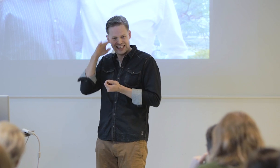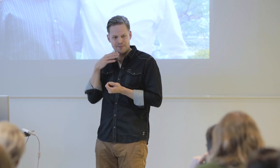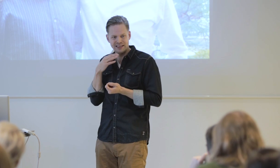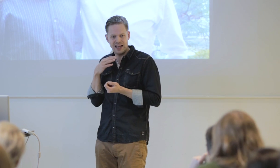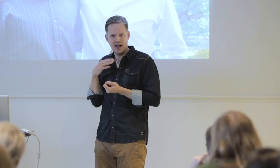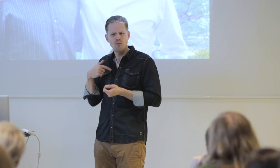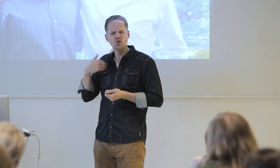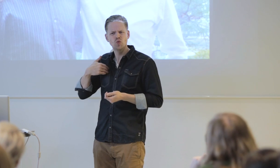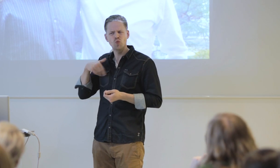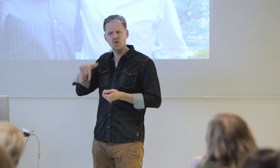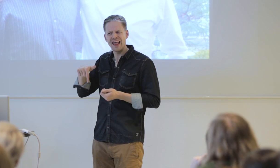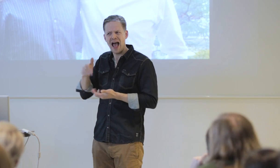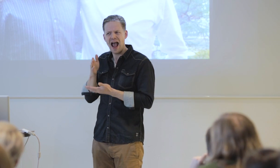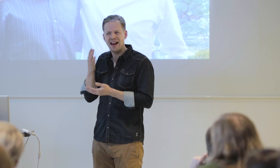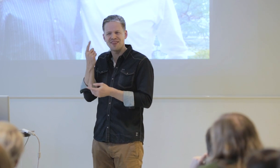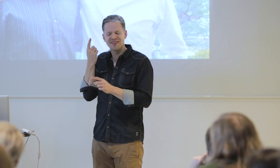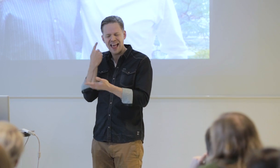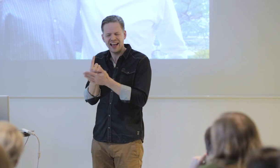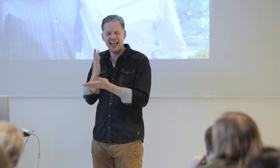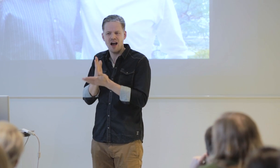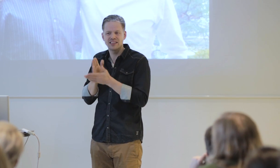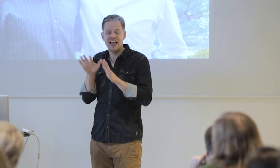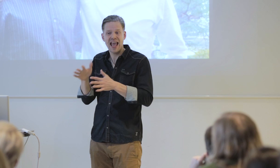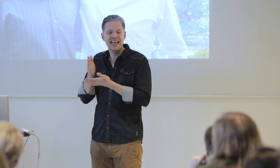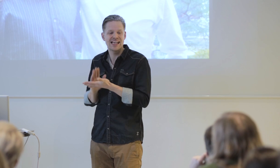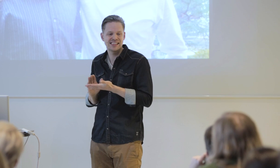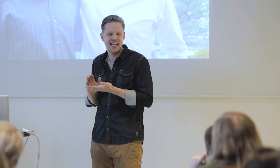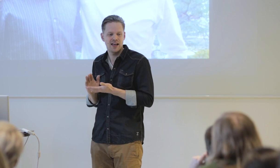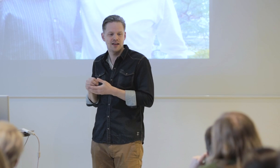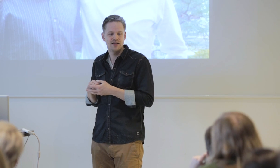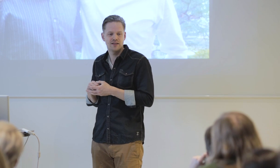and the music connected people. And I thought that this is an important issue.